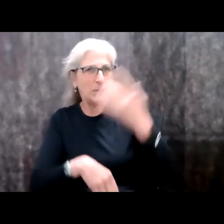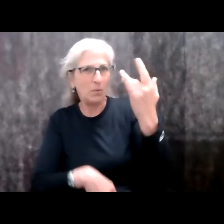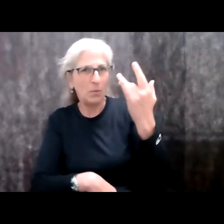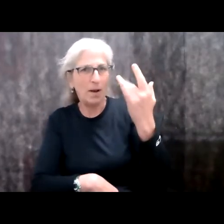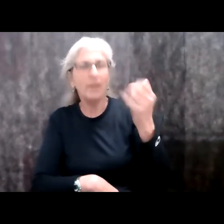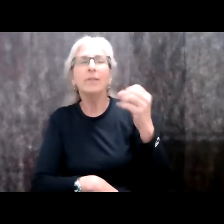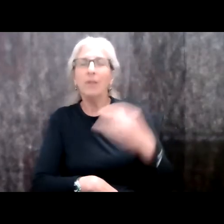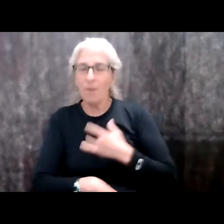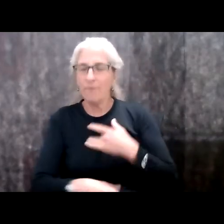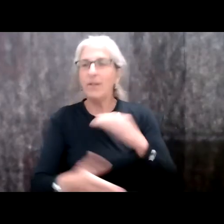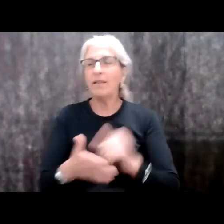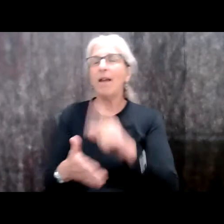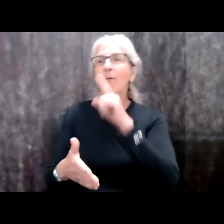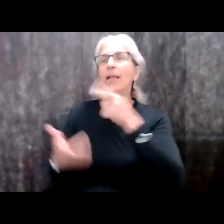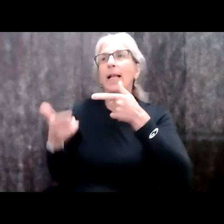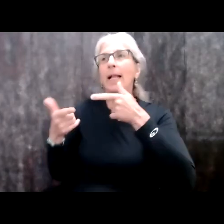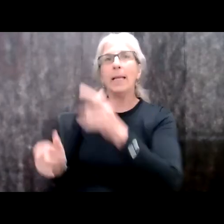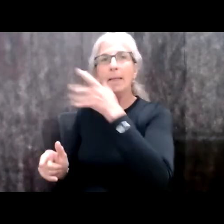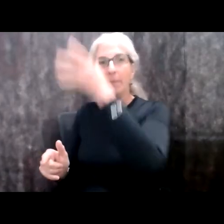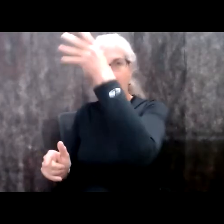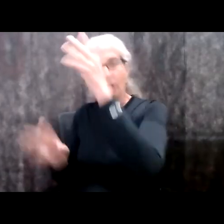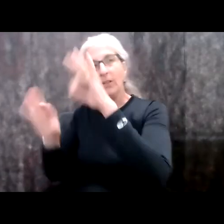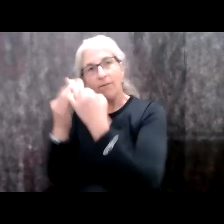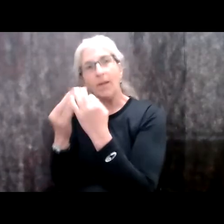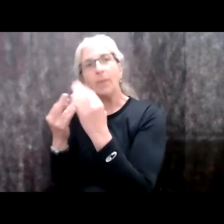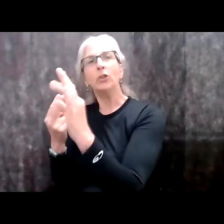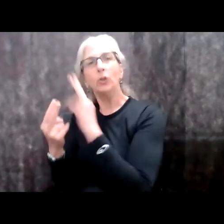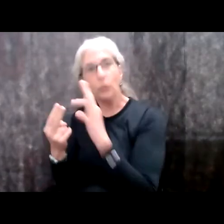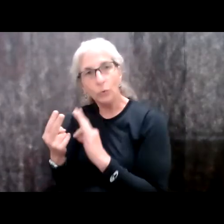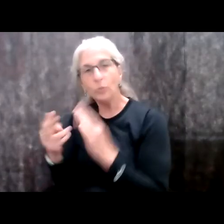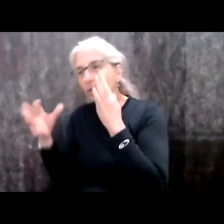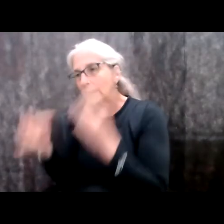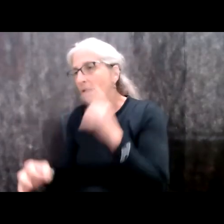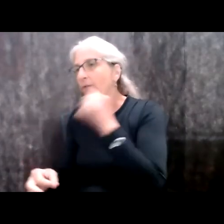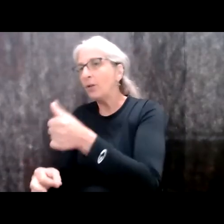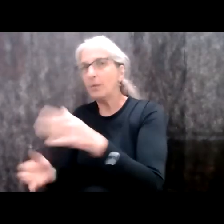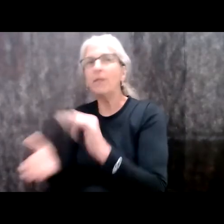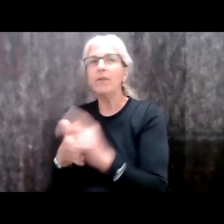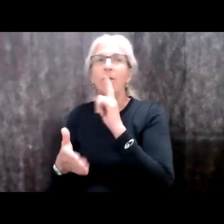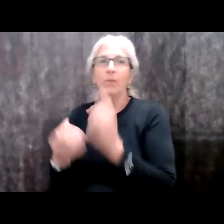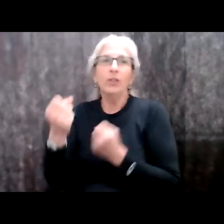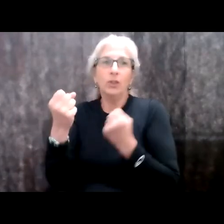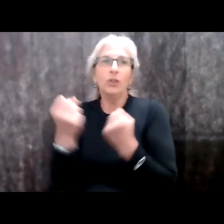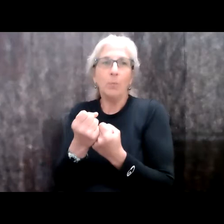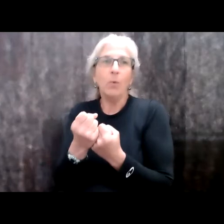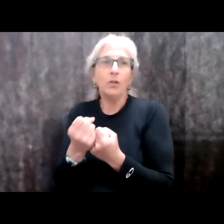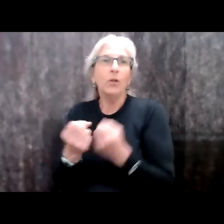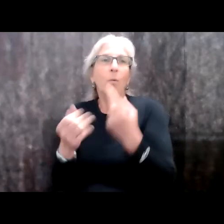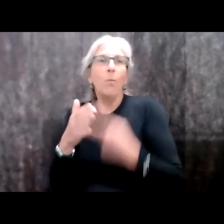families does a much better job of supporting the education needs of our children than the government ever could. Thank